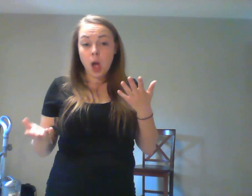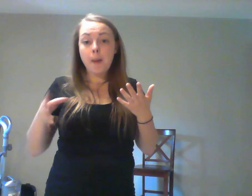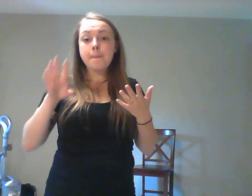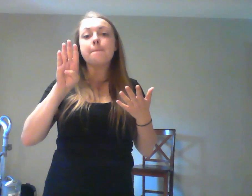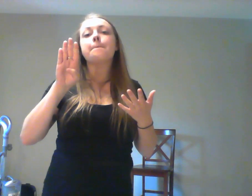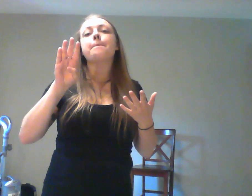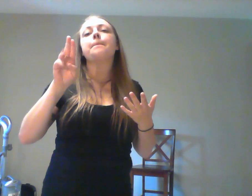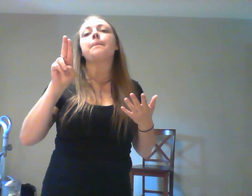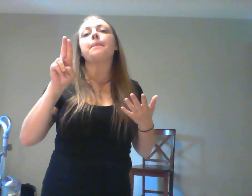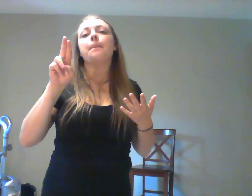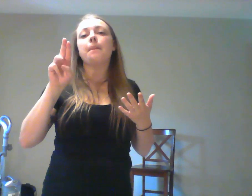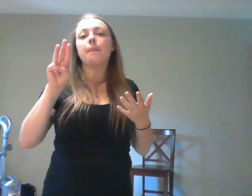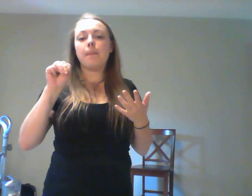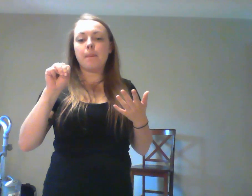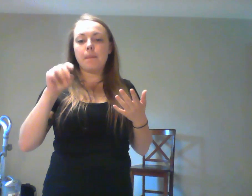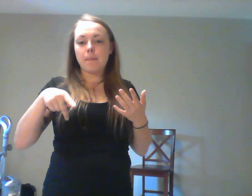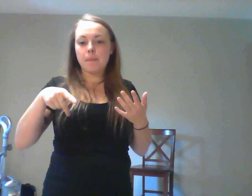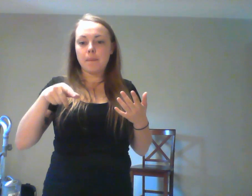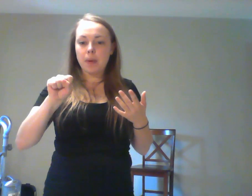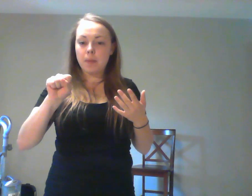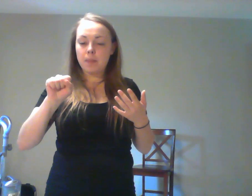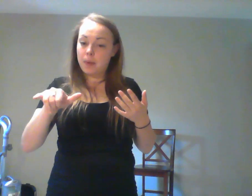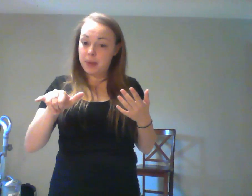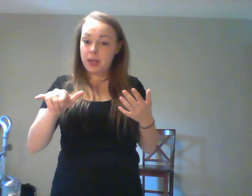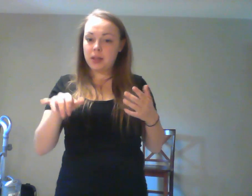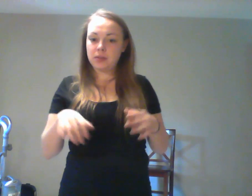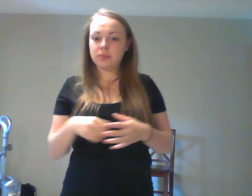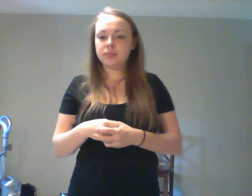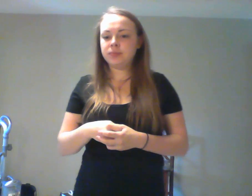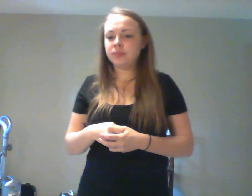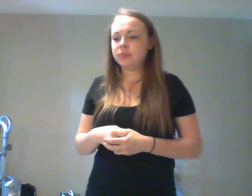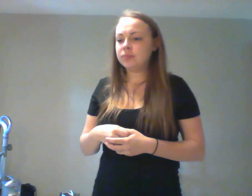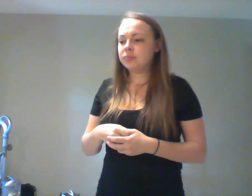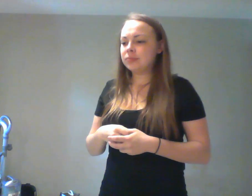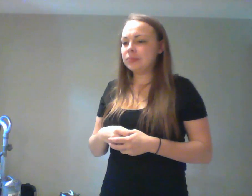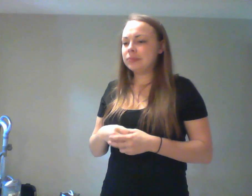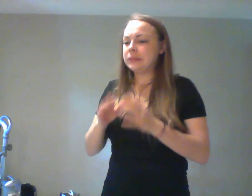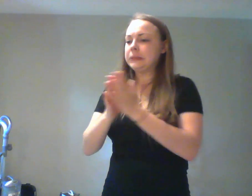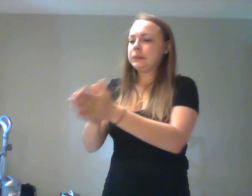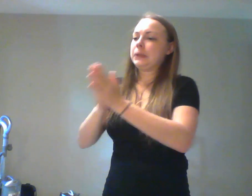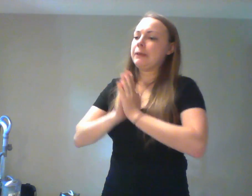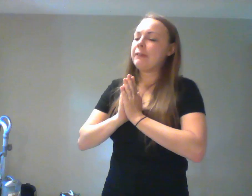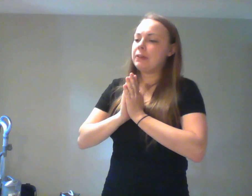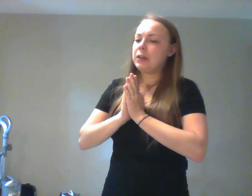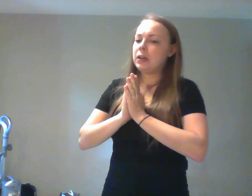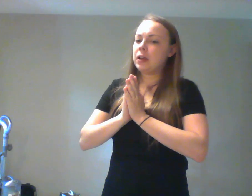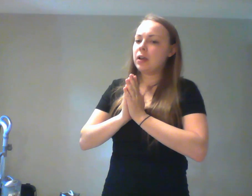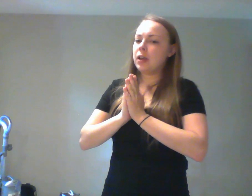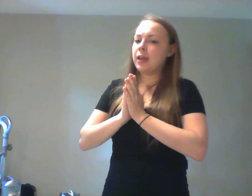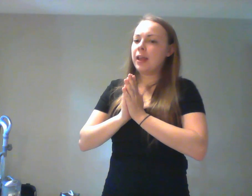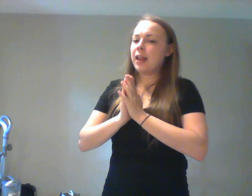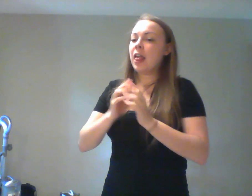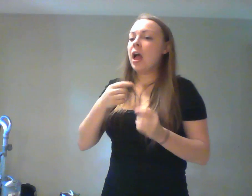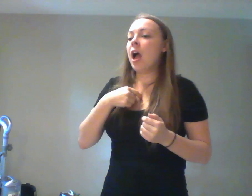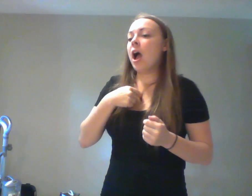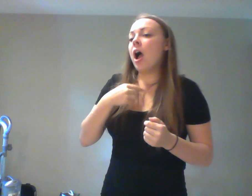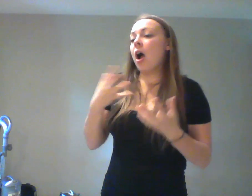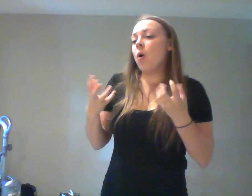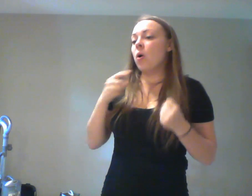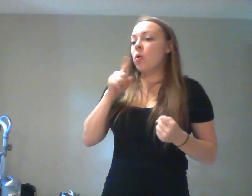Yes, exactly right. Do me a favor. When you're going back in your text and you find your evidence, make sure you tell me which paragraph you found that evidence in. So write paragraph